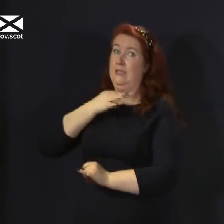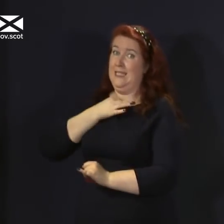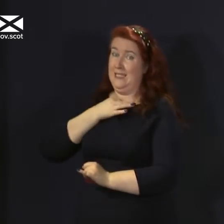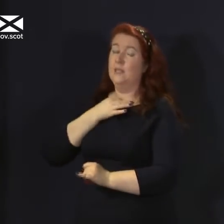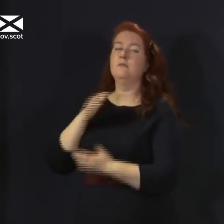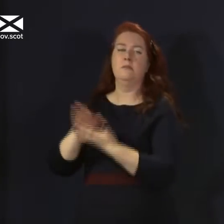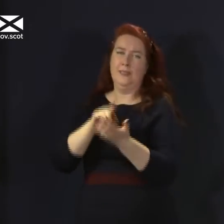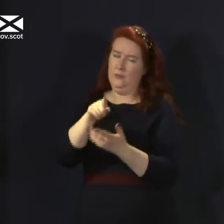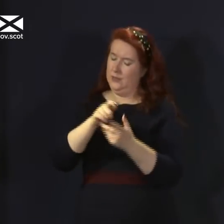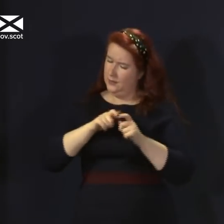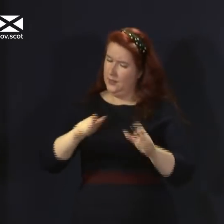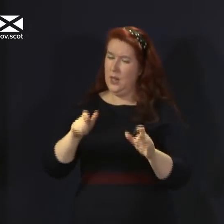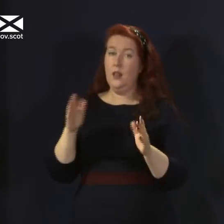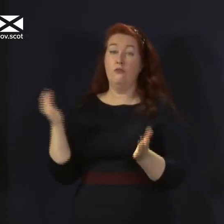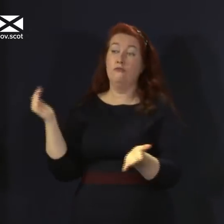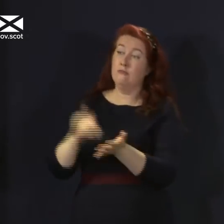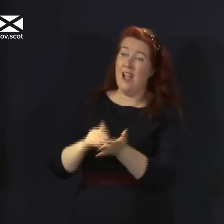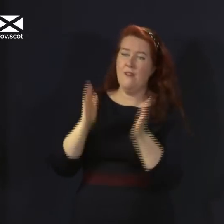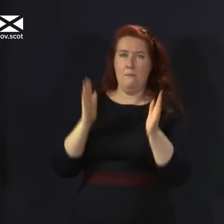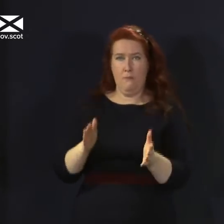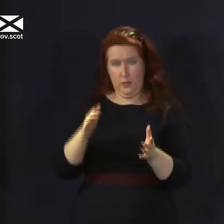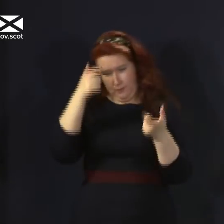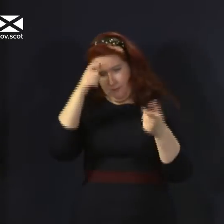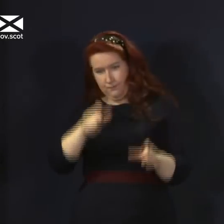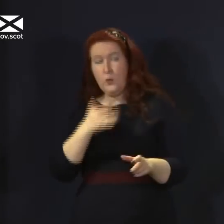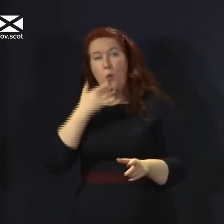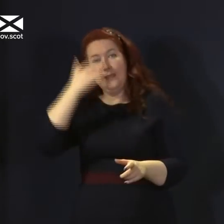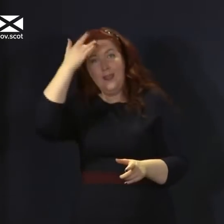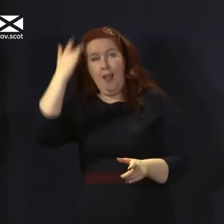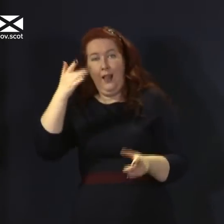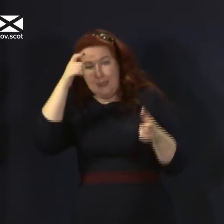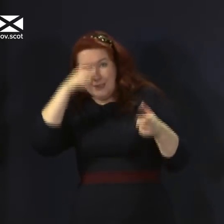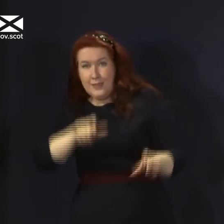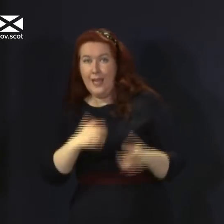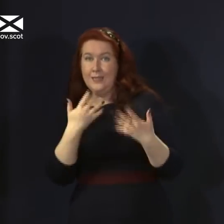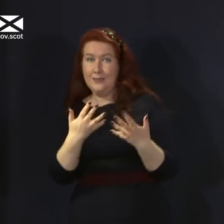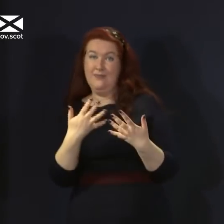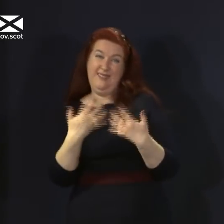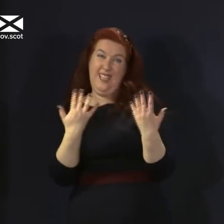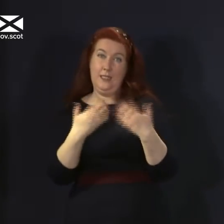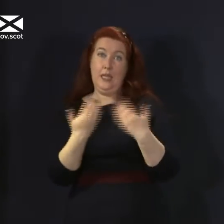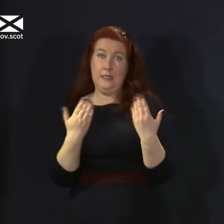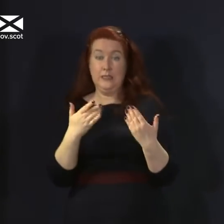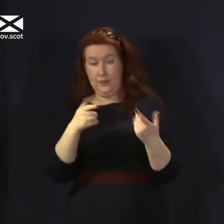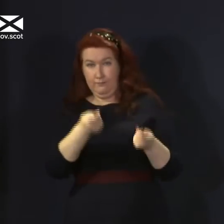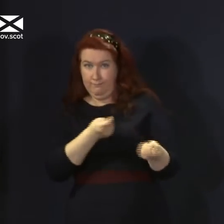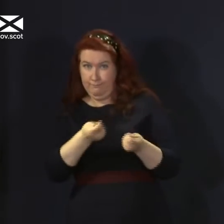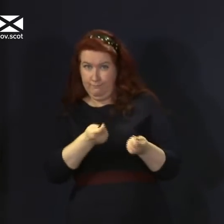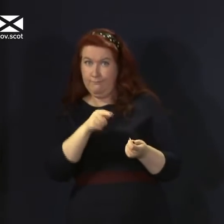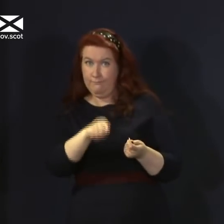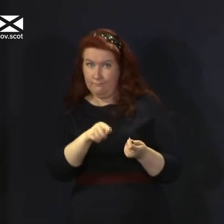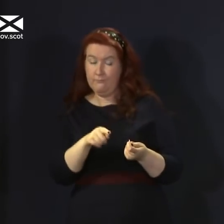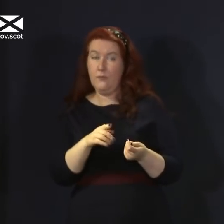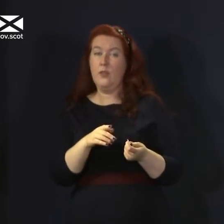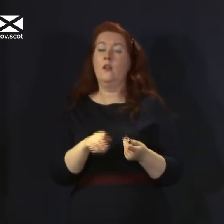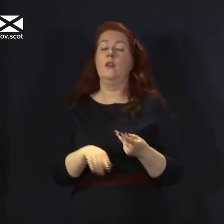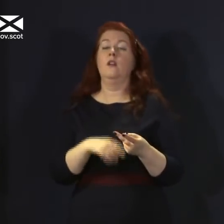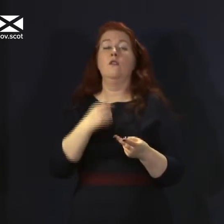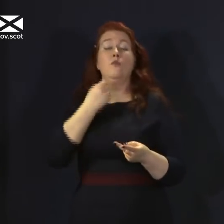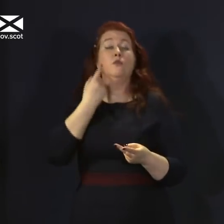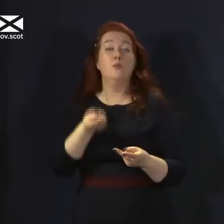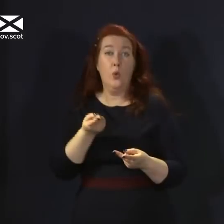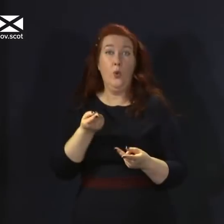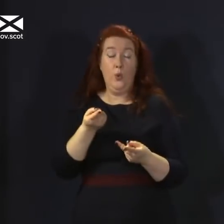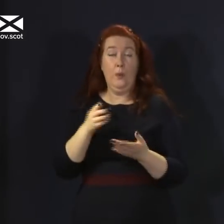you will still be required to enter a managed isolation hotel and stay there for 10 days. Due to changes coming into force from